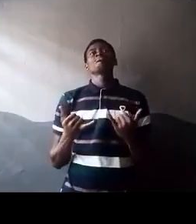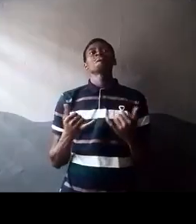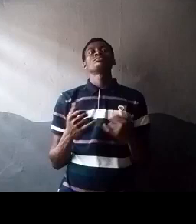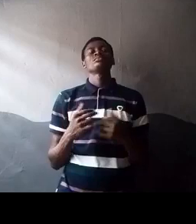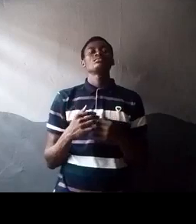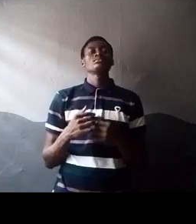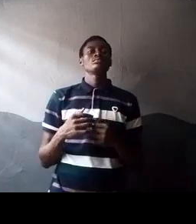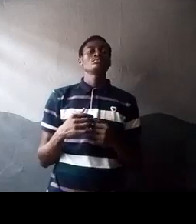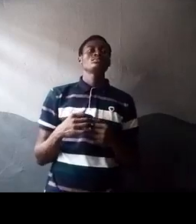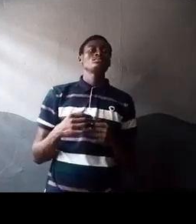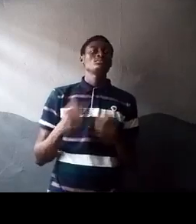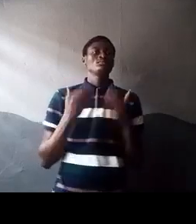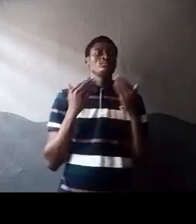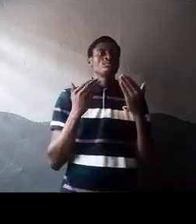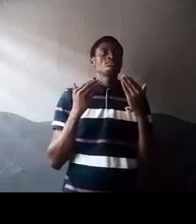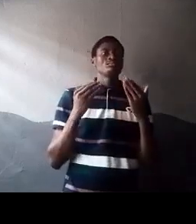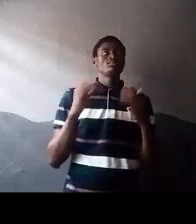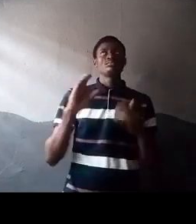for that